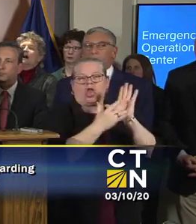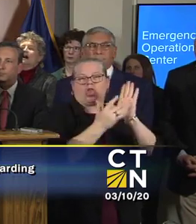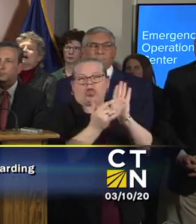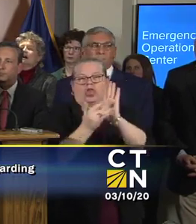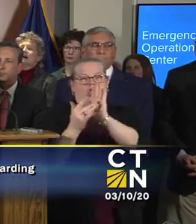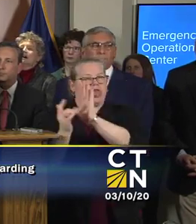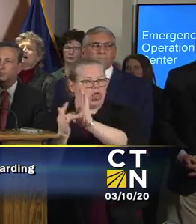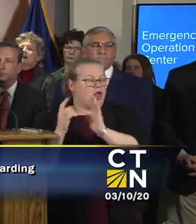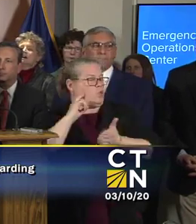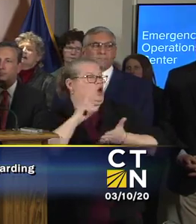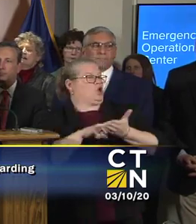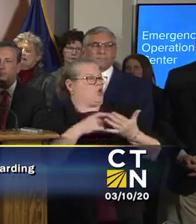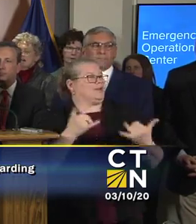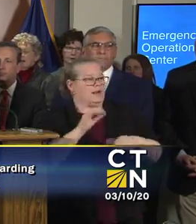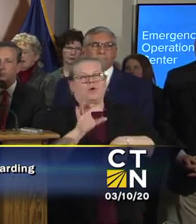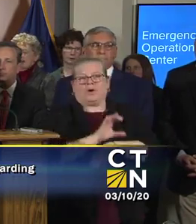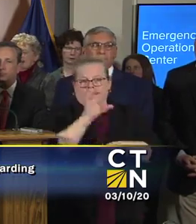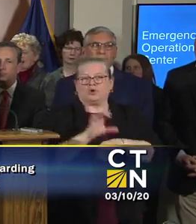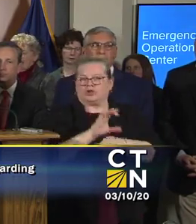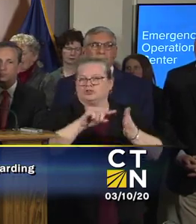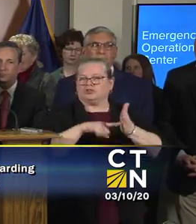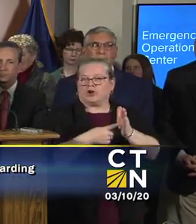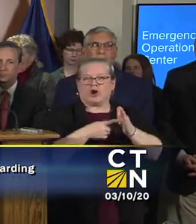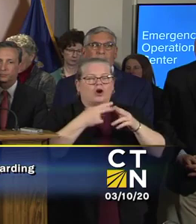attacks going on that are related to